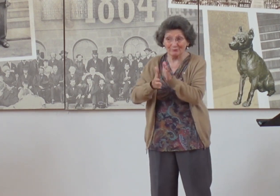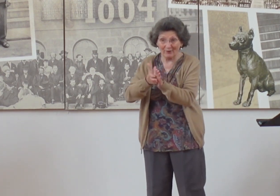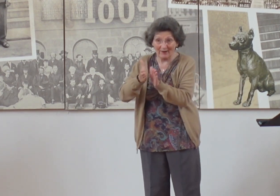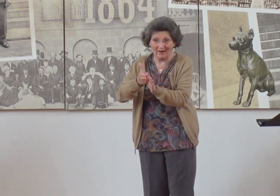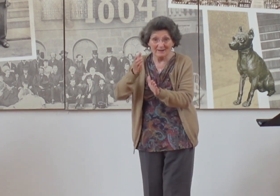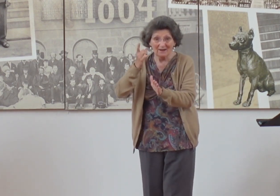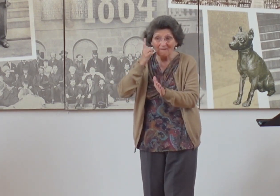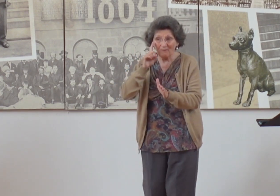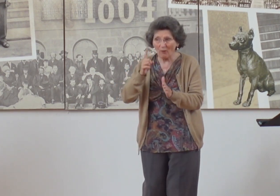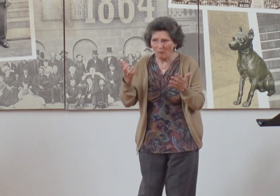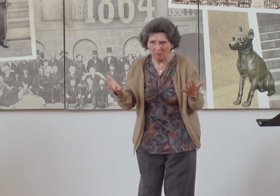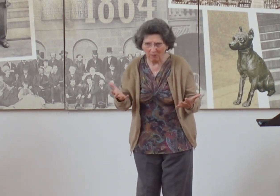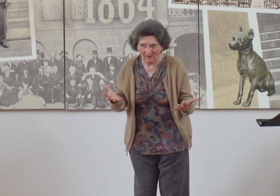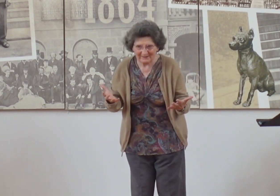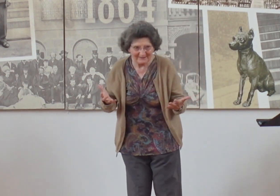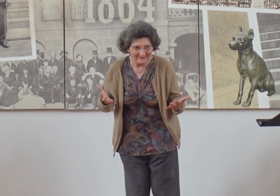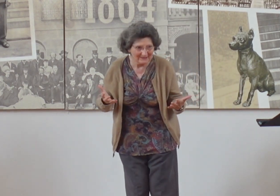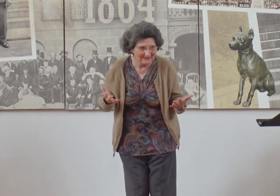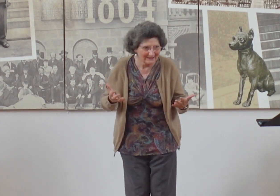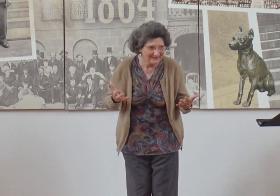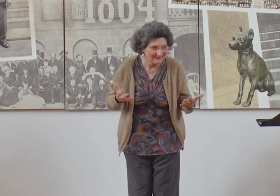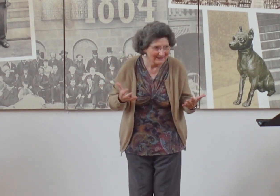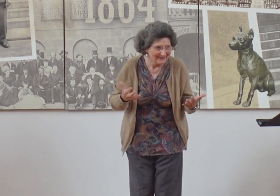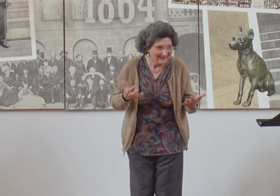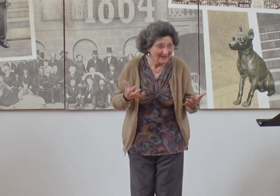She asked me to run for